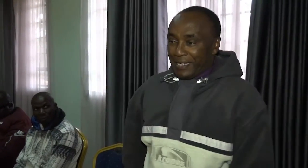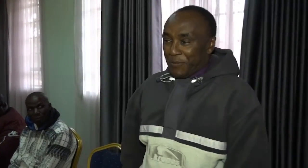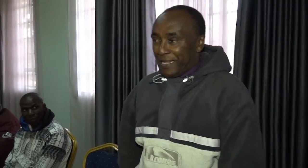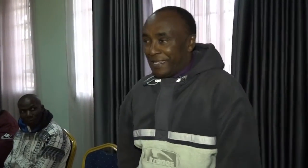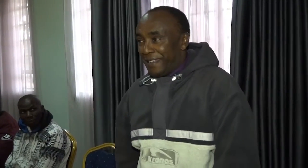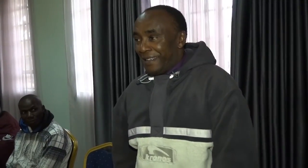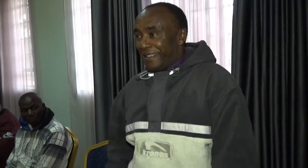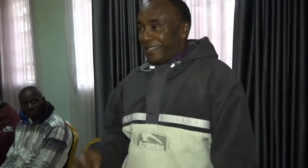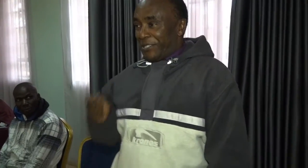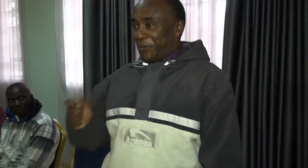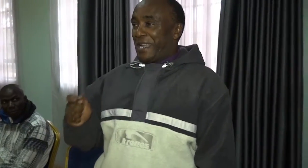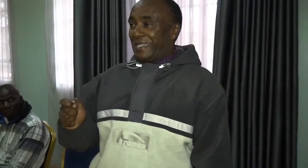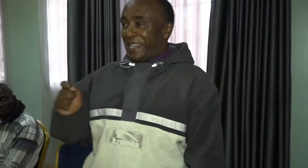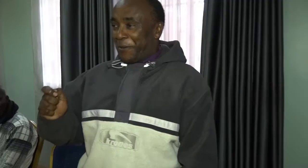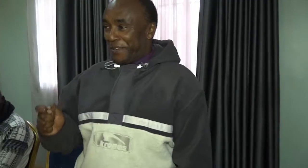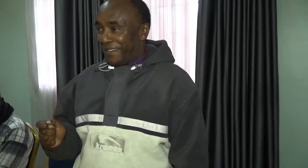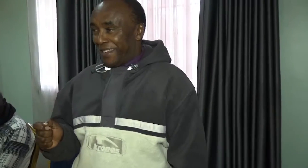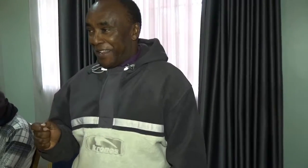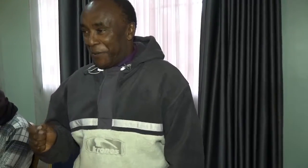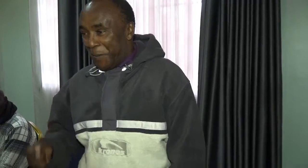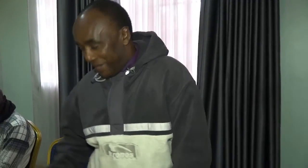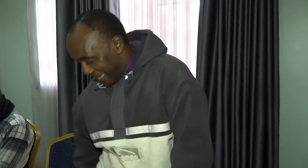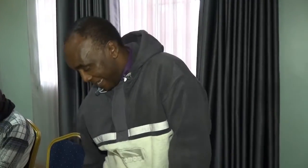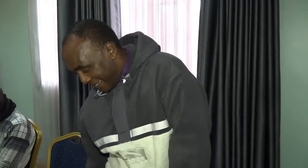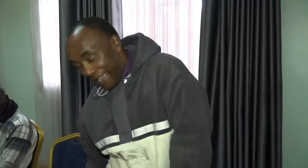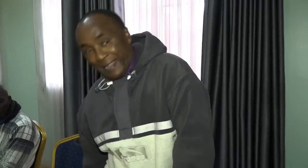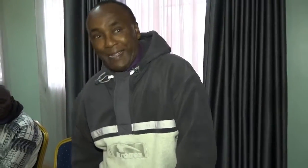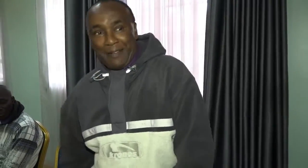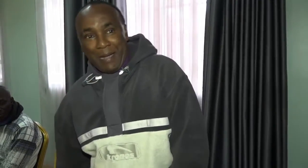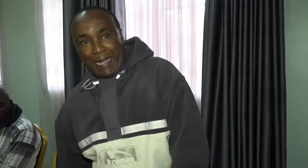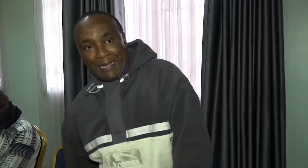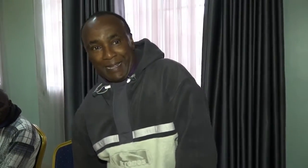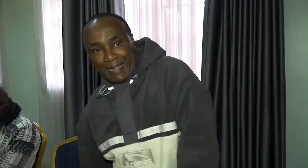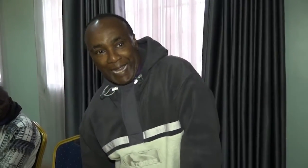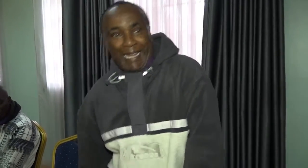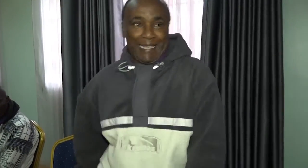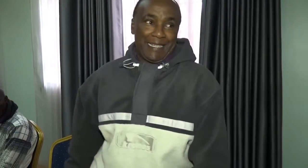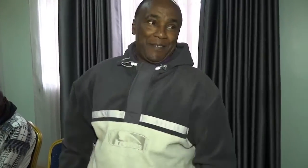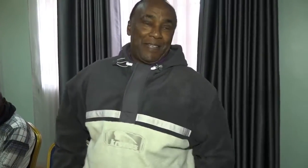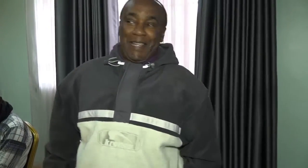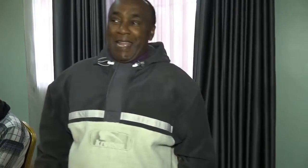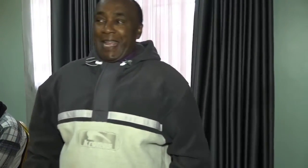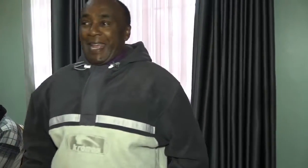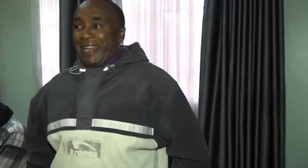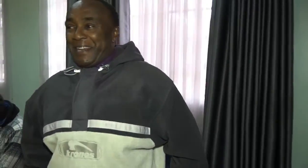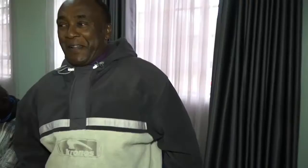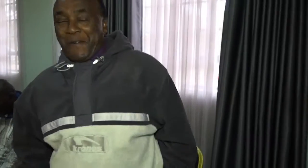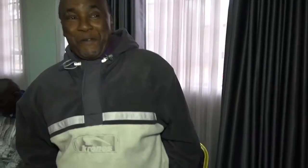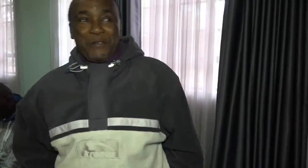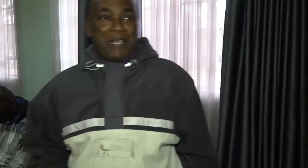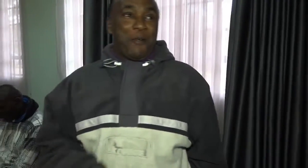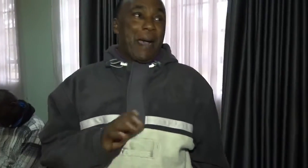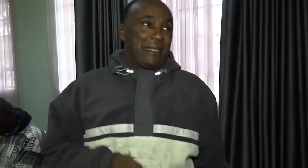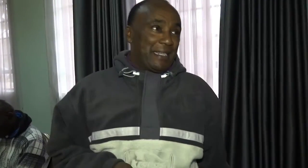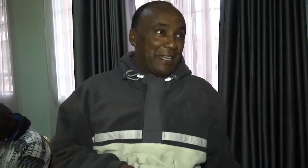Achilles tendon is the strongest tendon in your body, just behind the heel. And